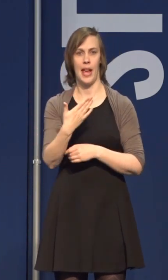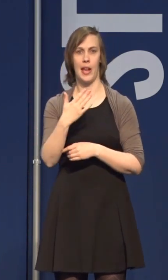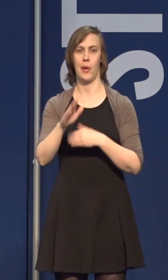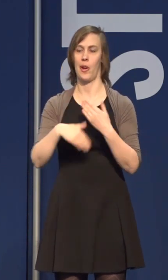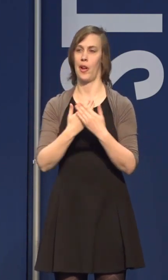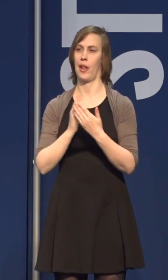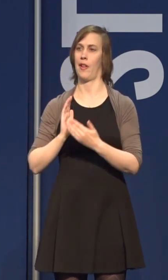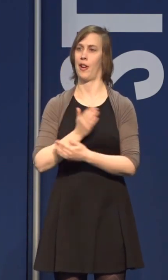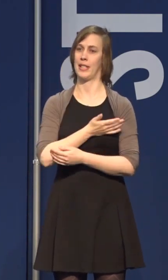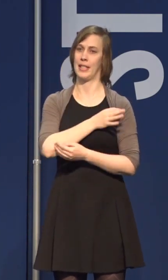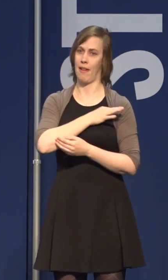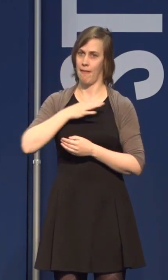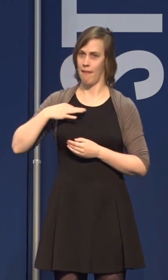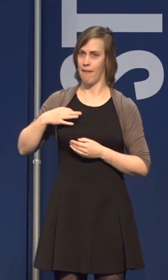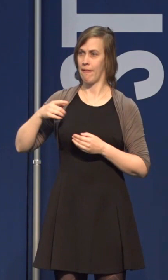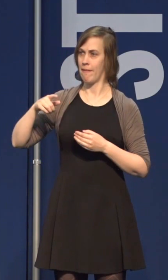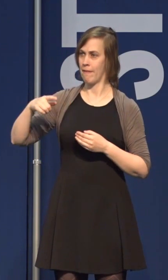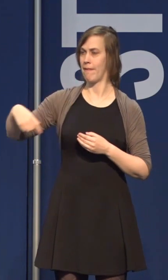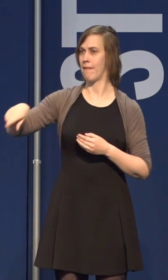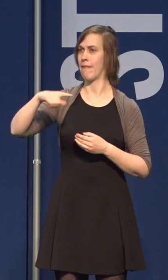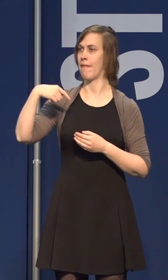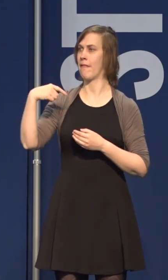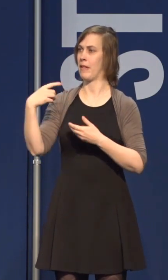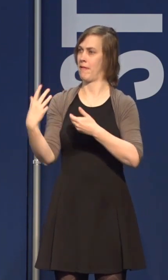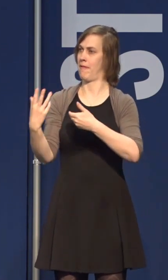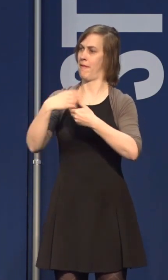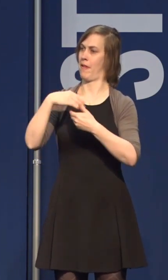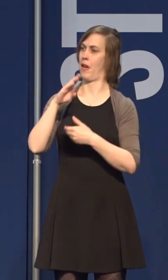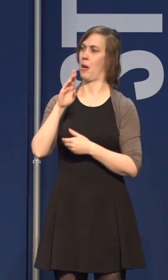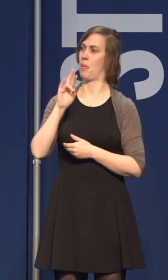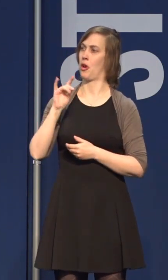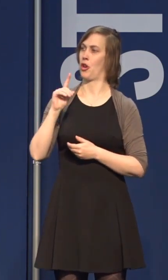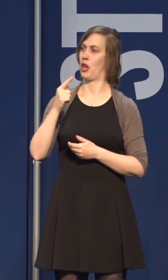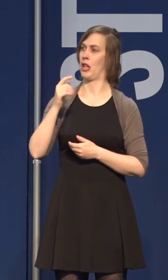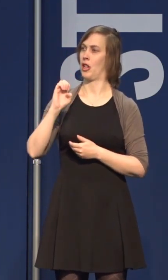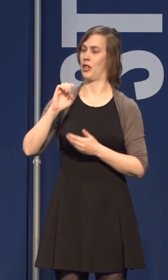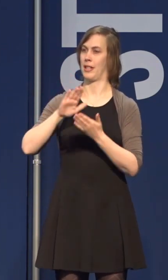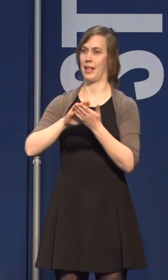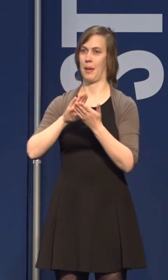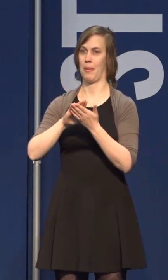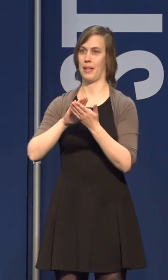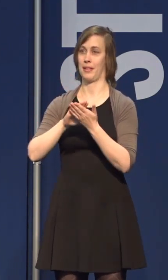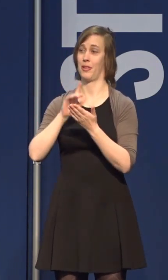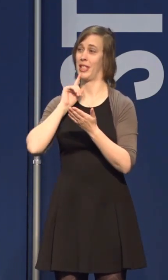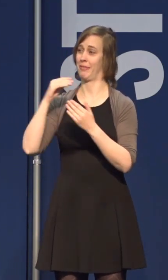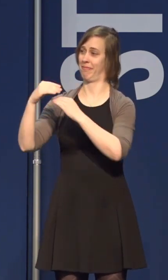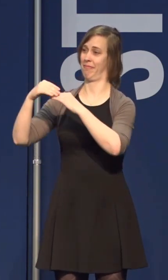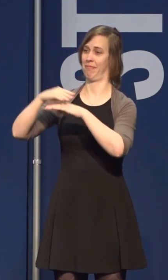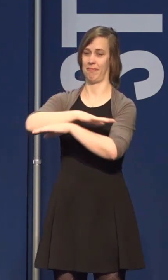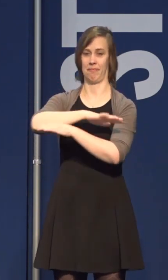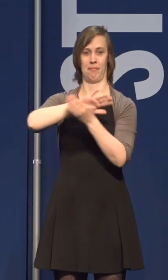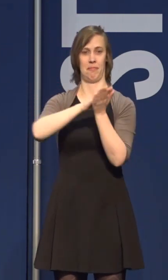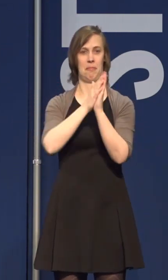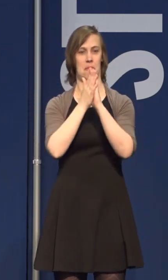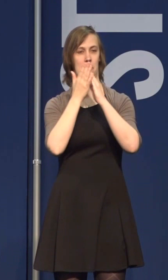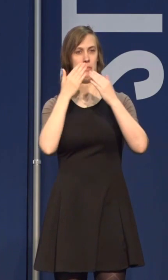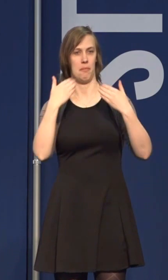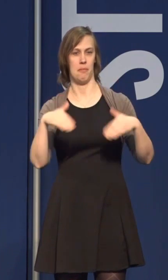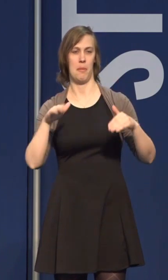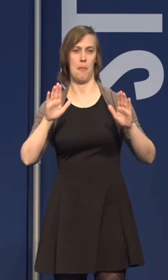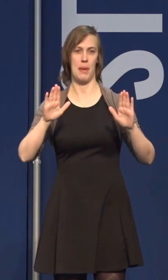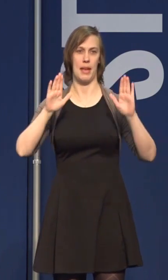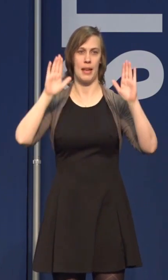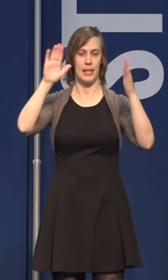and staff who have made Burridge Campus a very special community of learning. They've worked hard for you,